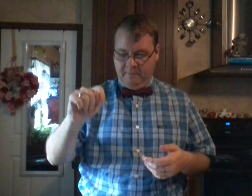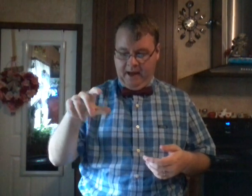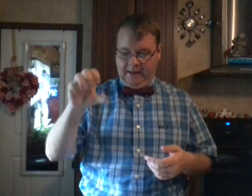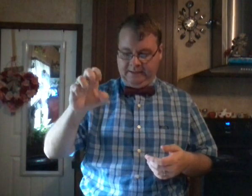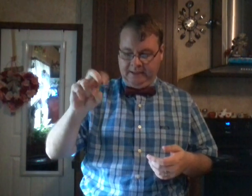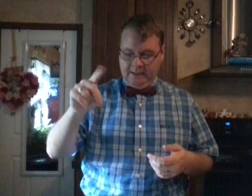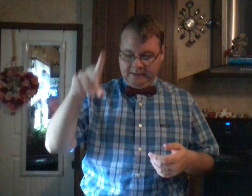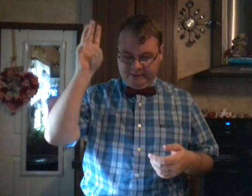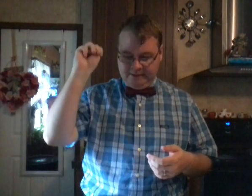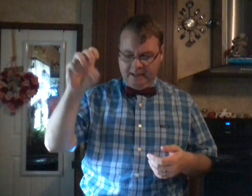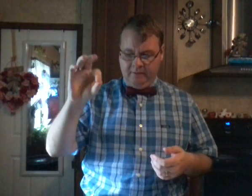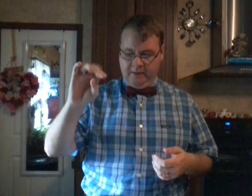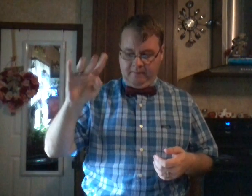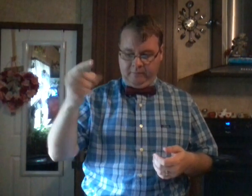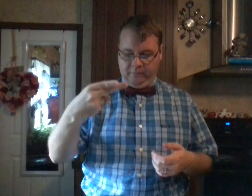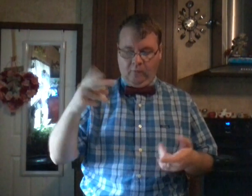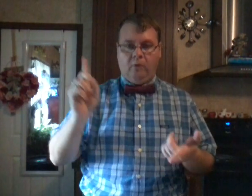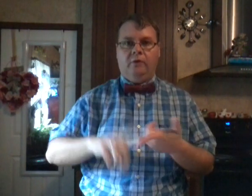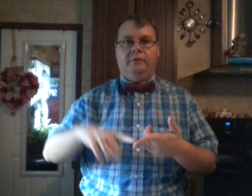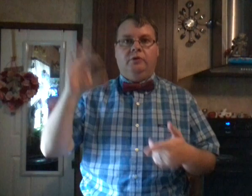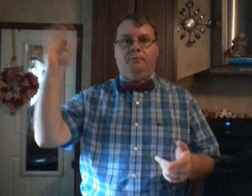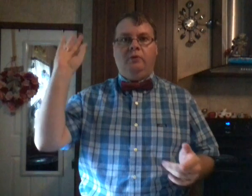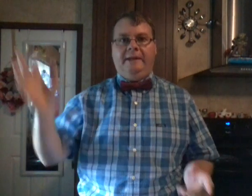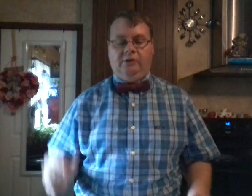might send them forth to preach.